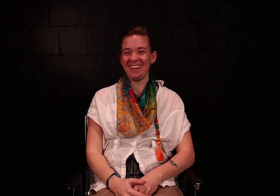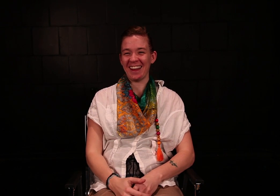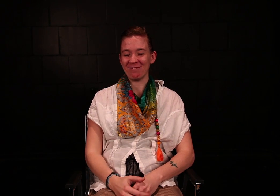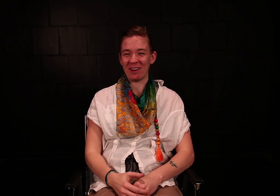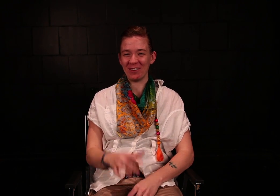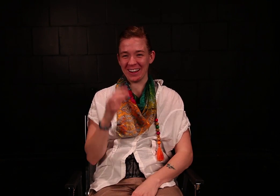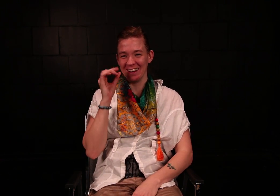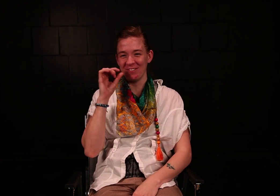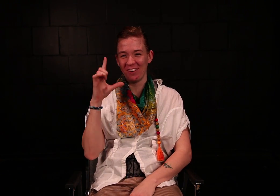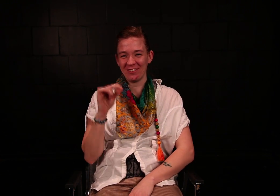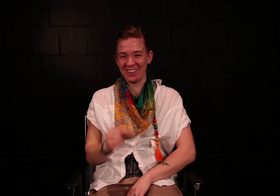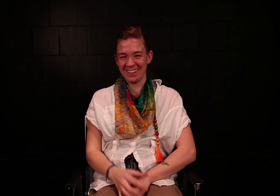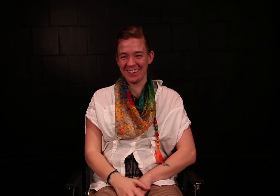like bubble gum.